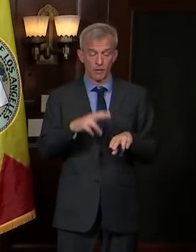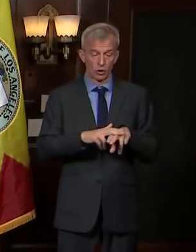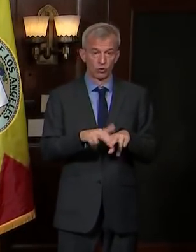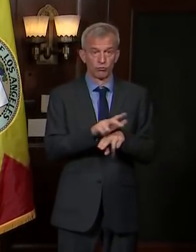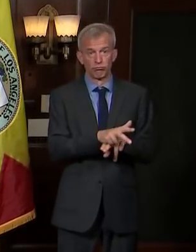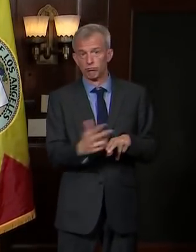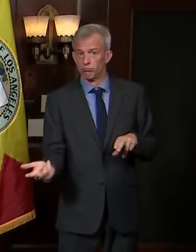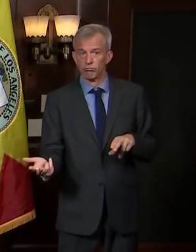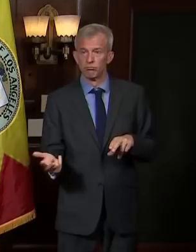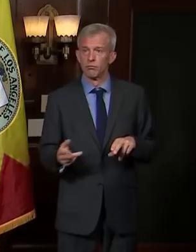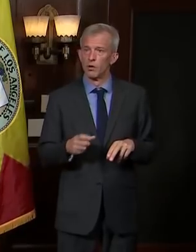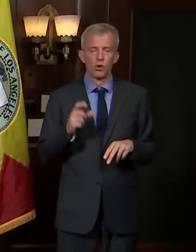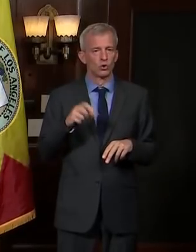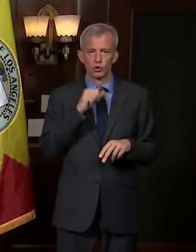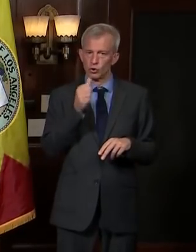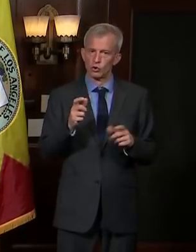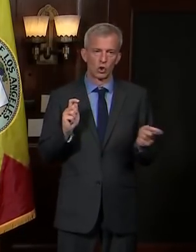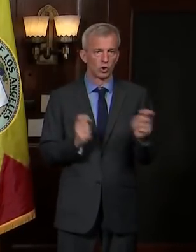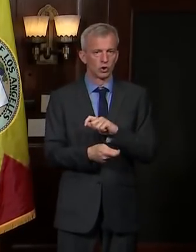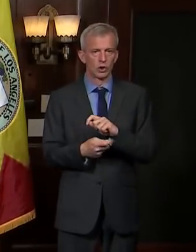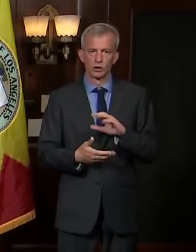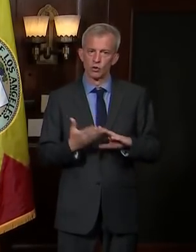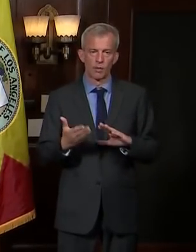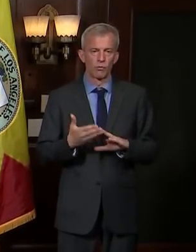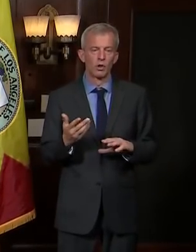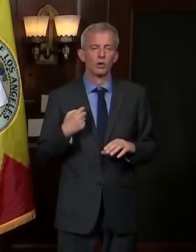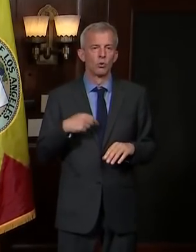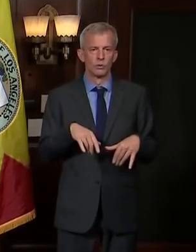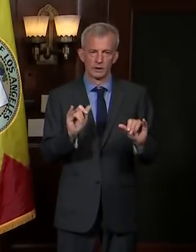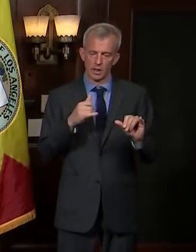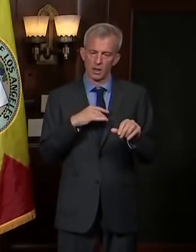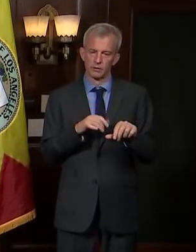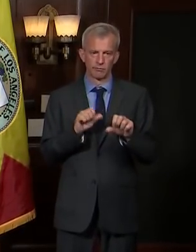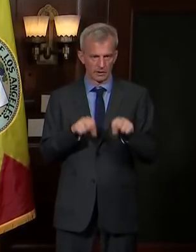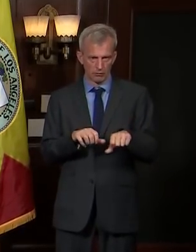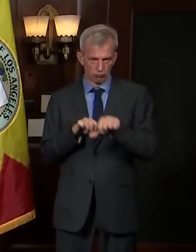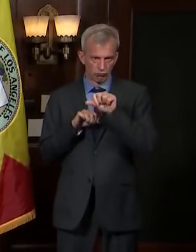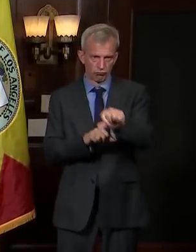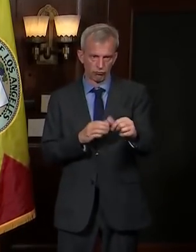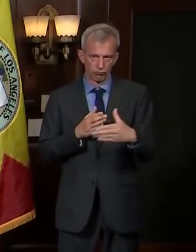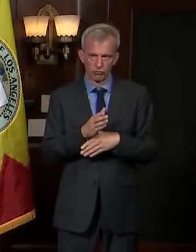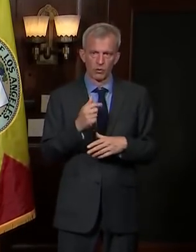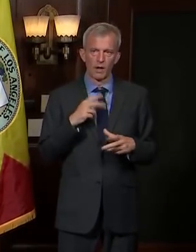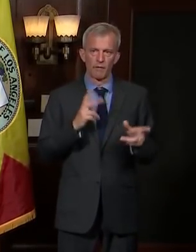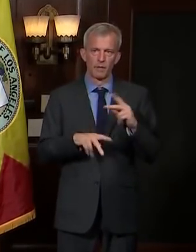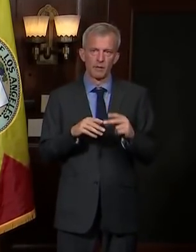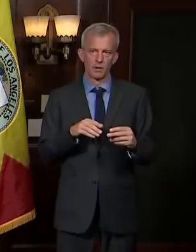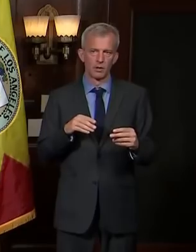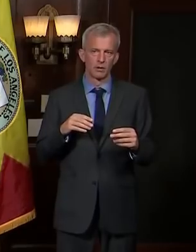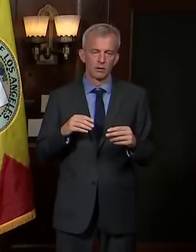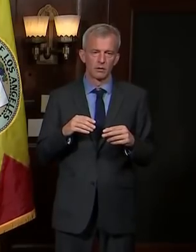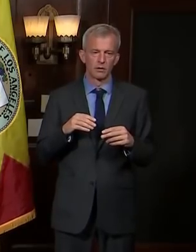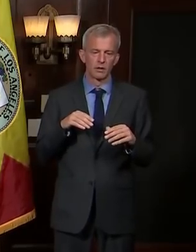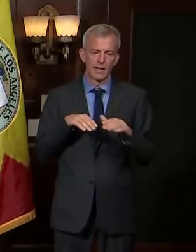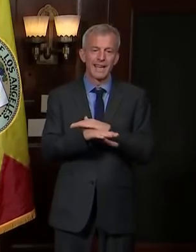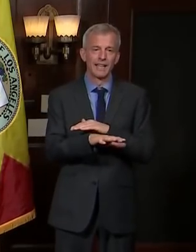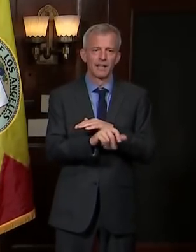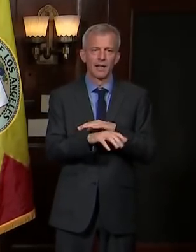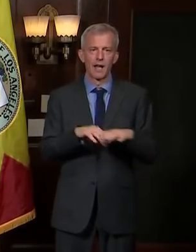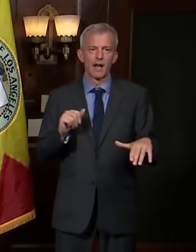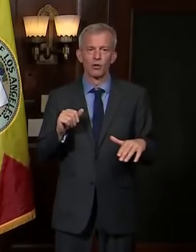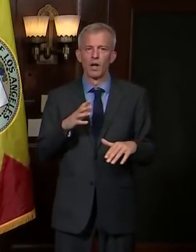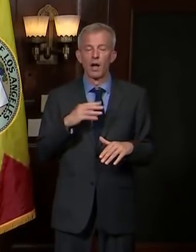in any way change the operations. We still have vehicle access. We can get folks in and out of there, and they have been accepting